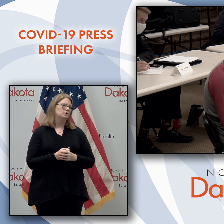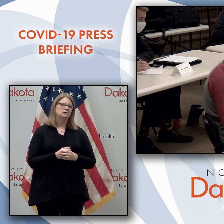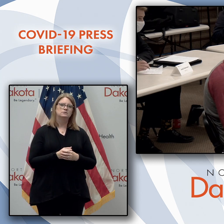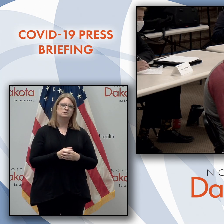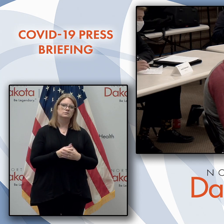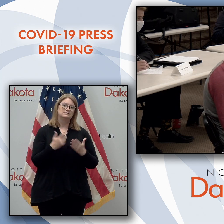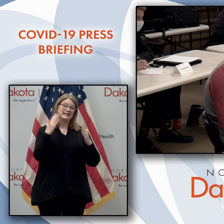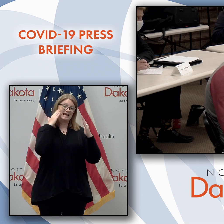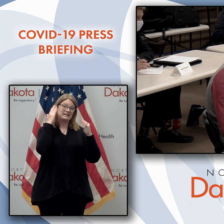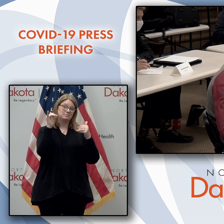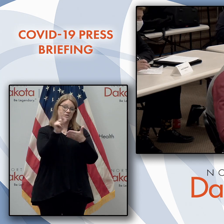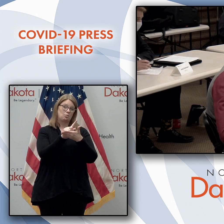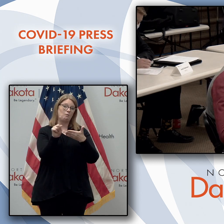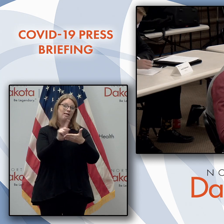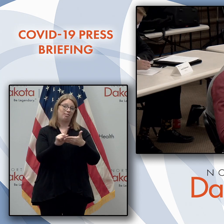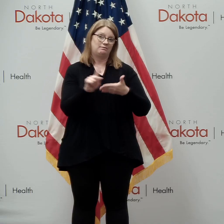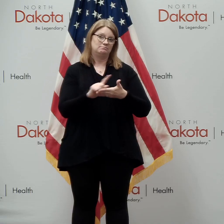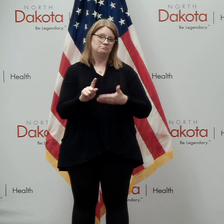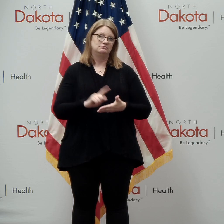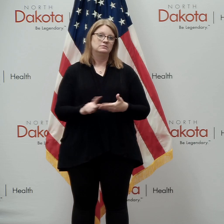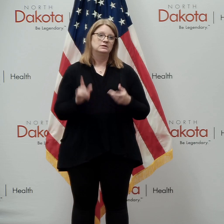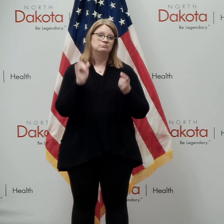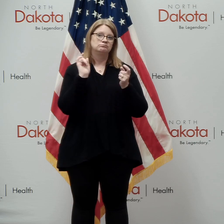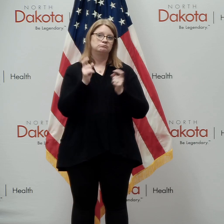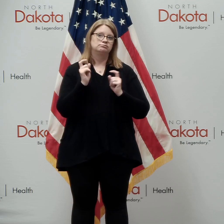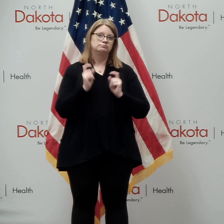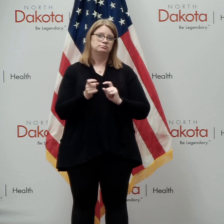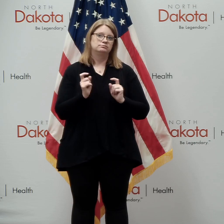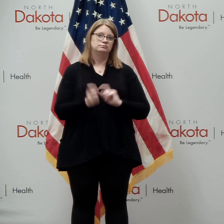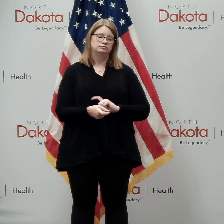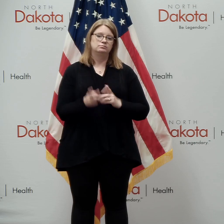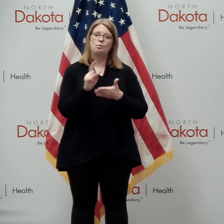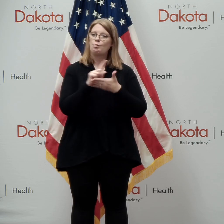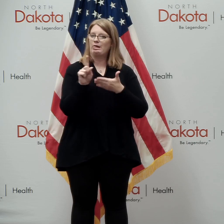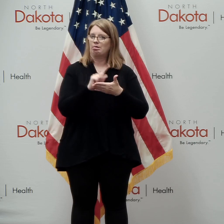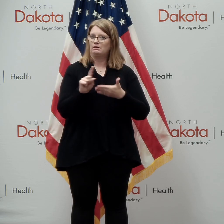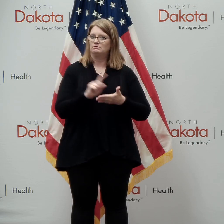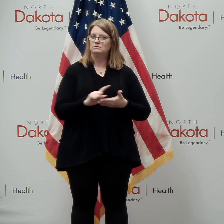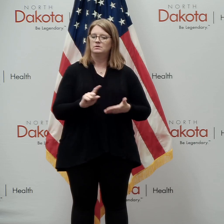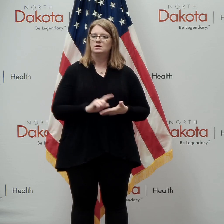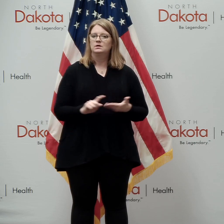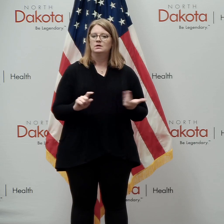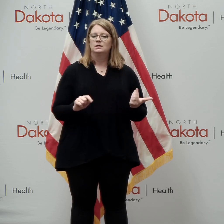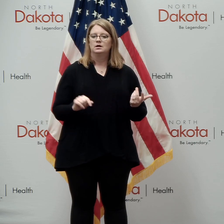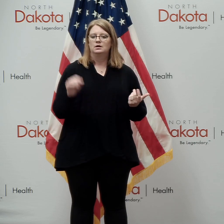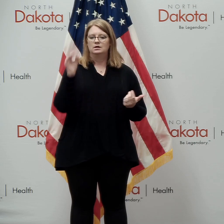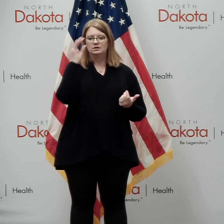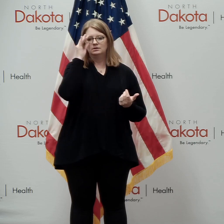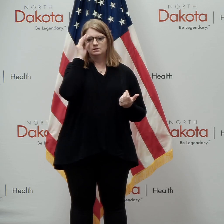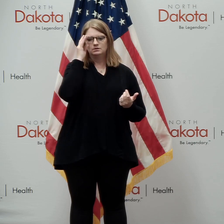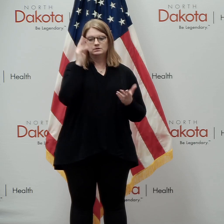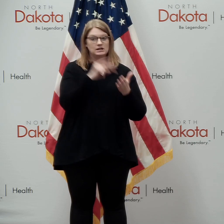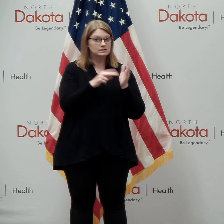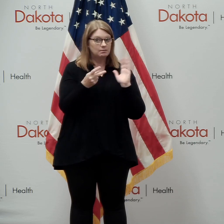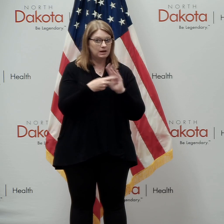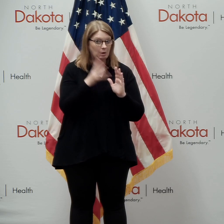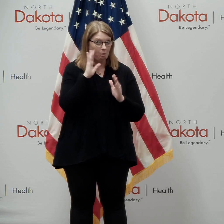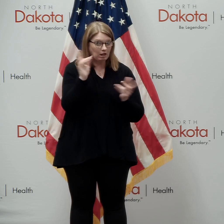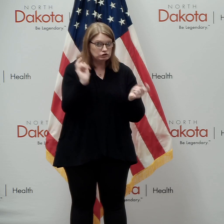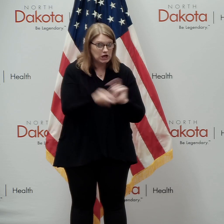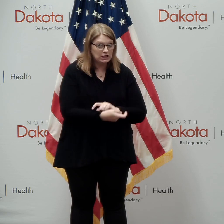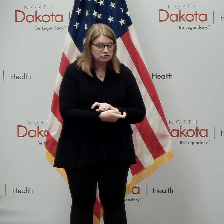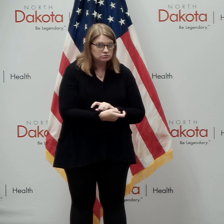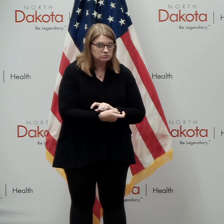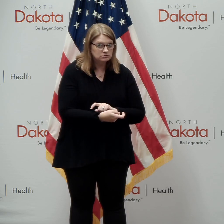Weekly is the expectation I'd like to set. And I would say, when I say weekly, it doesn't mean they're going to change every week. It means that we're going to